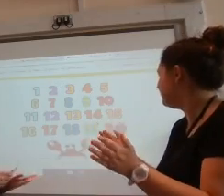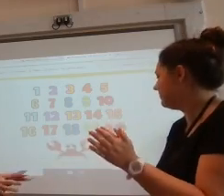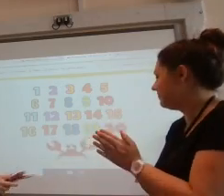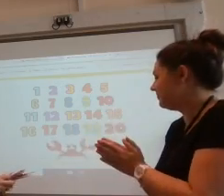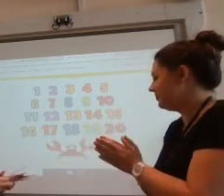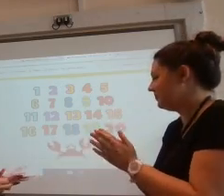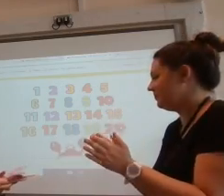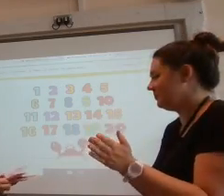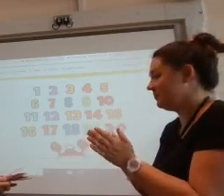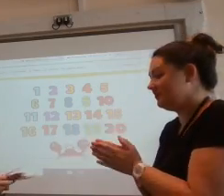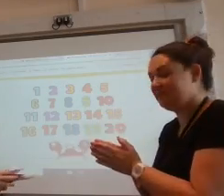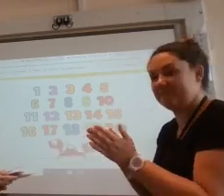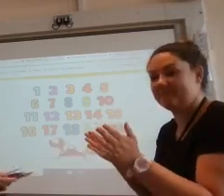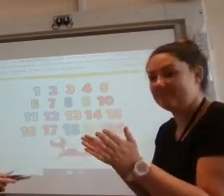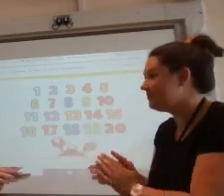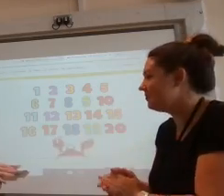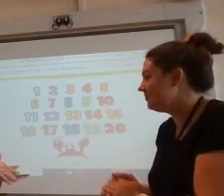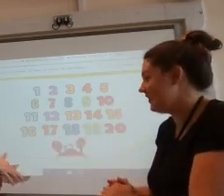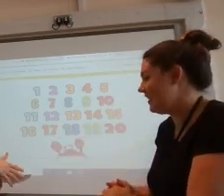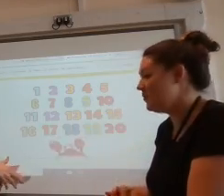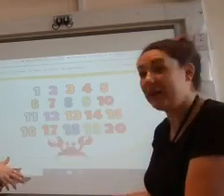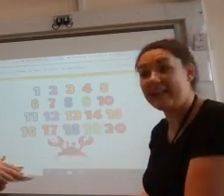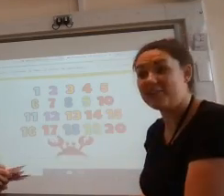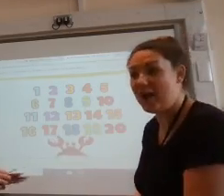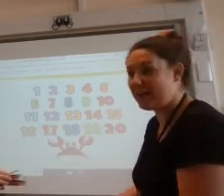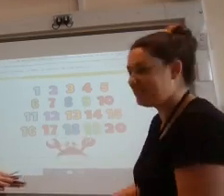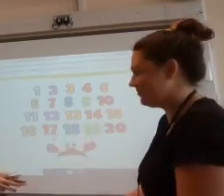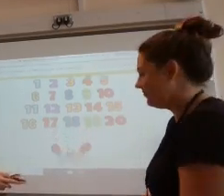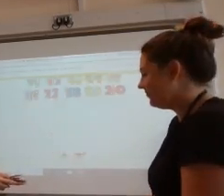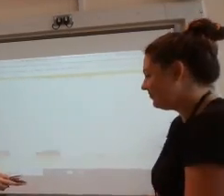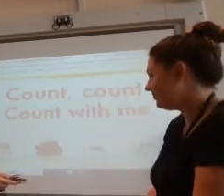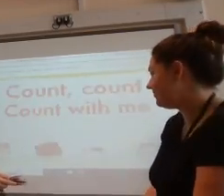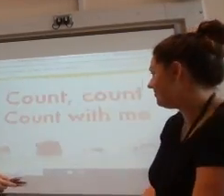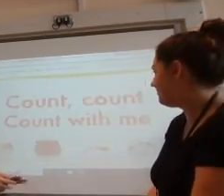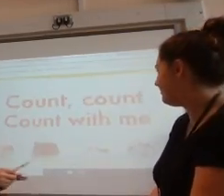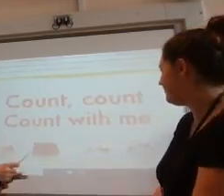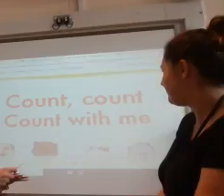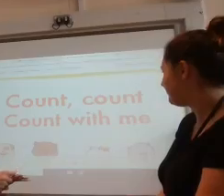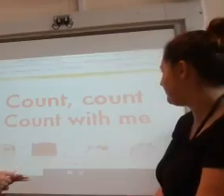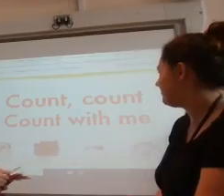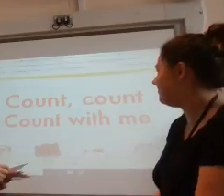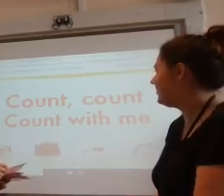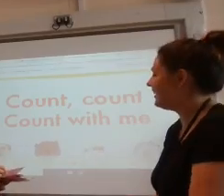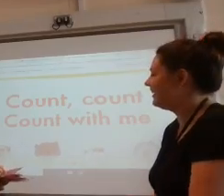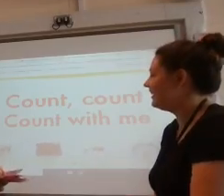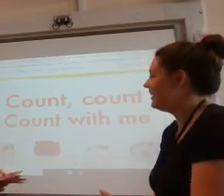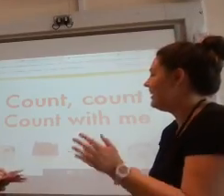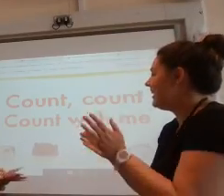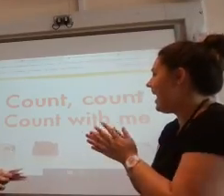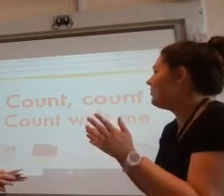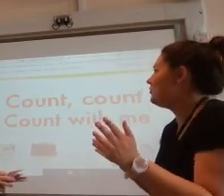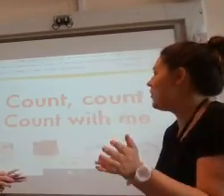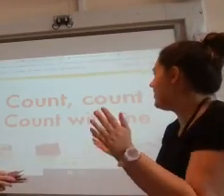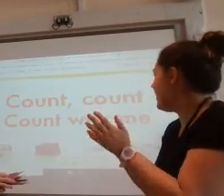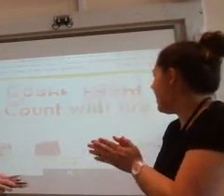20 three times, and each time we'll count faster. Count! Count!